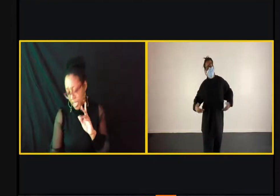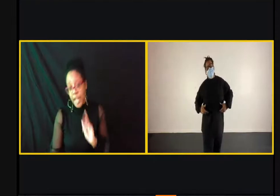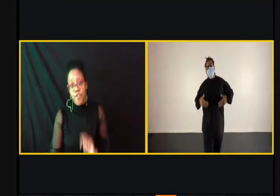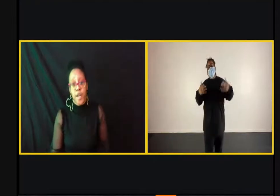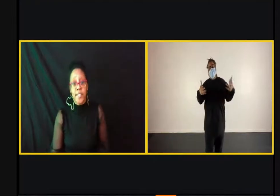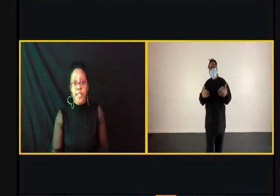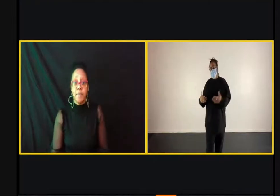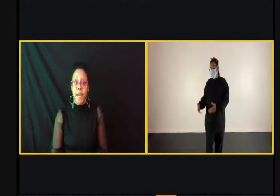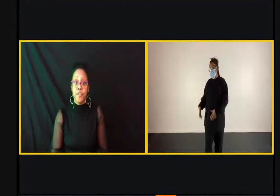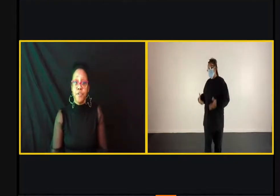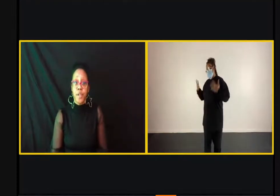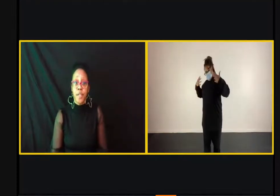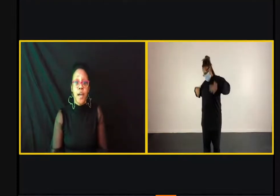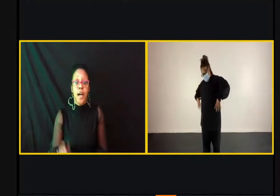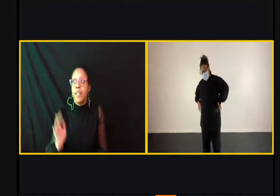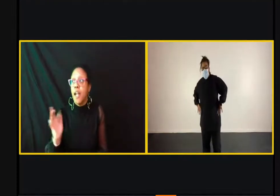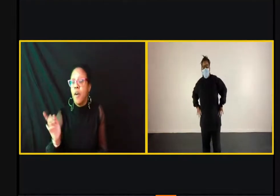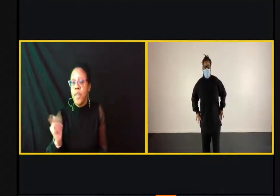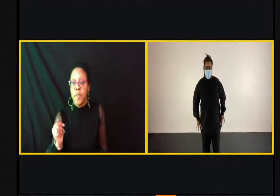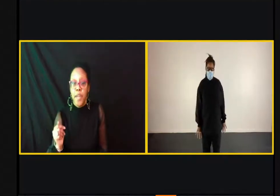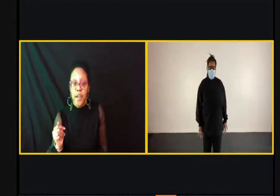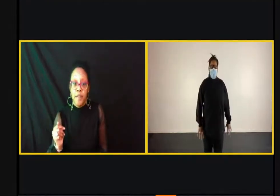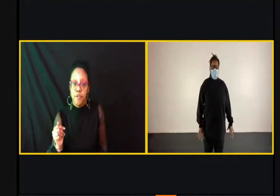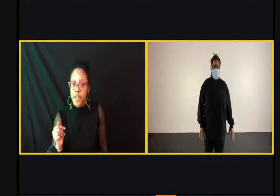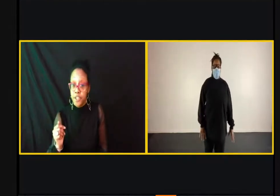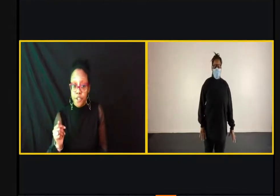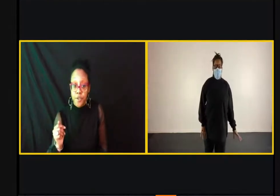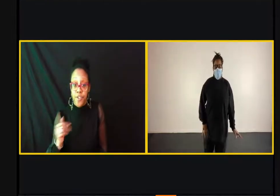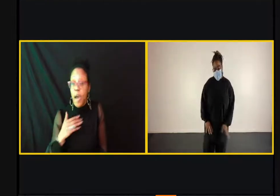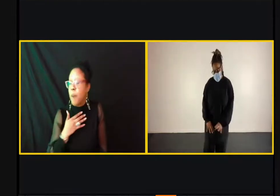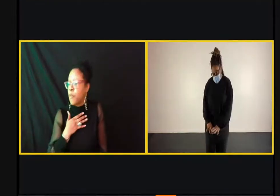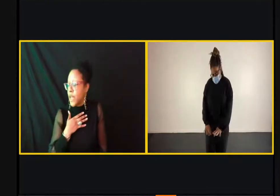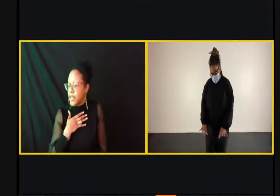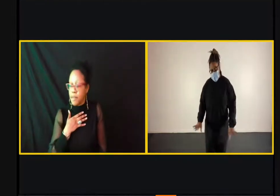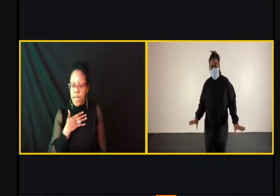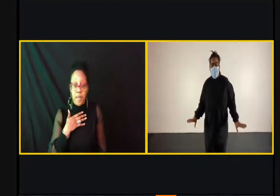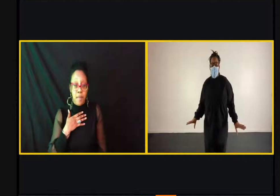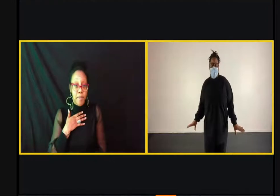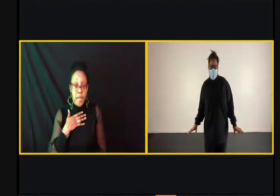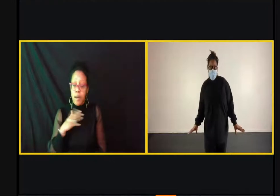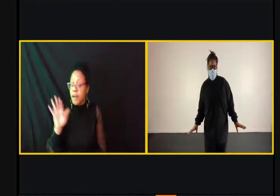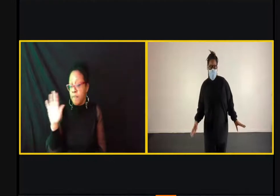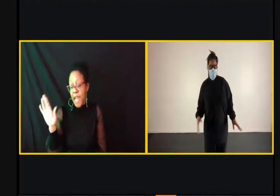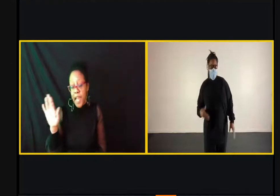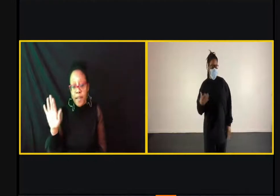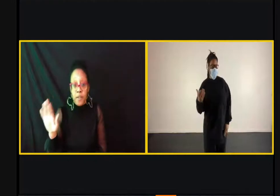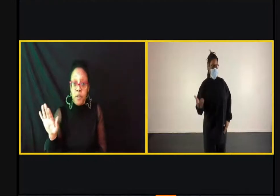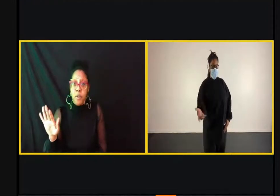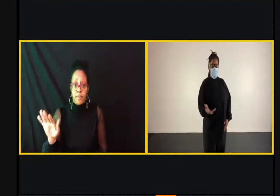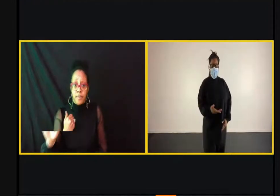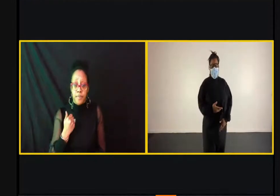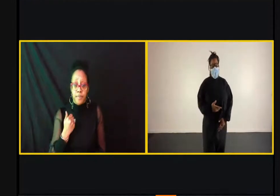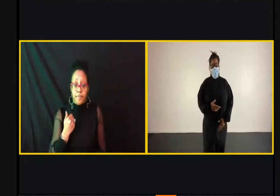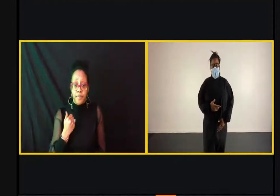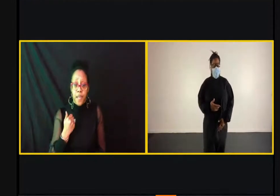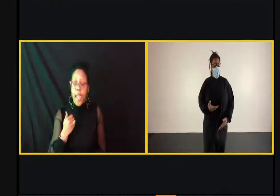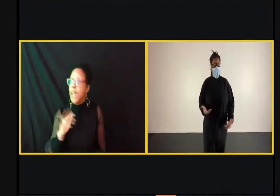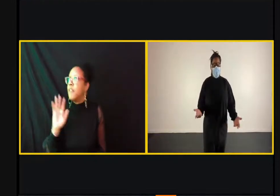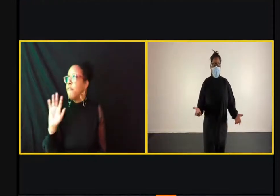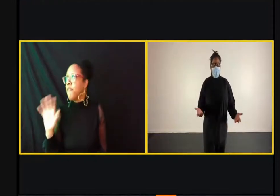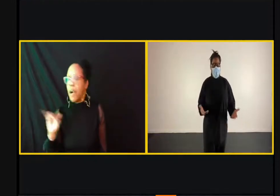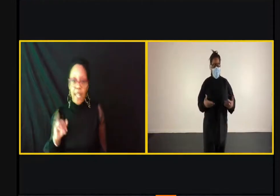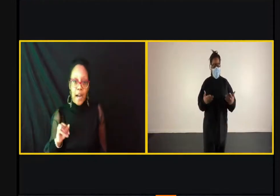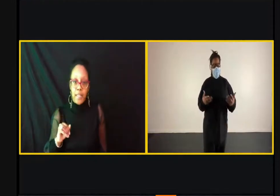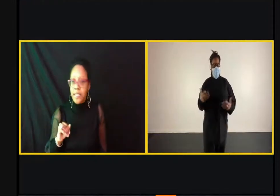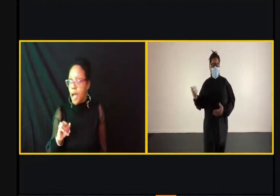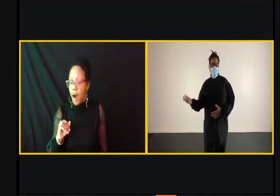keep a black dress in my trunk, along with a pair of dress shoes, so I'm ready to meet the bearer of bad news. And